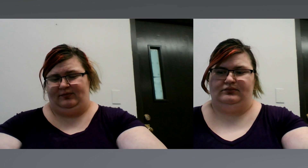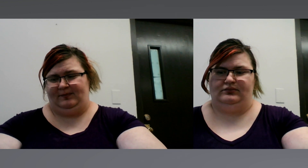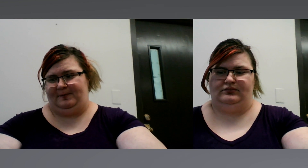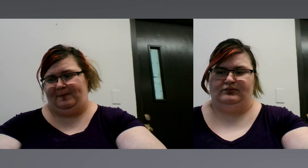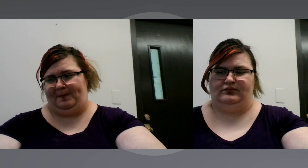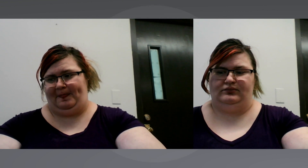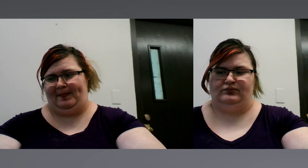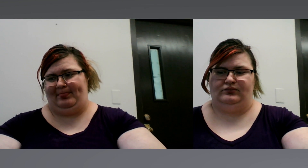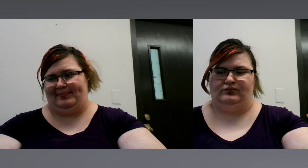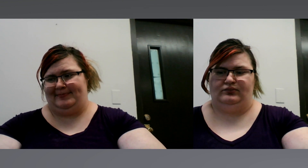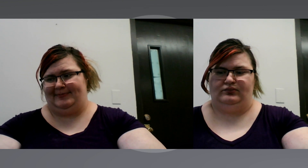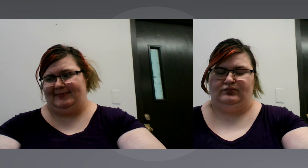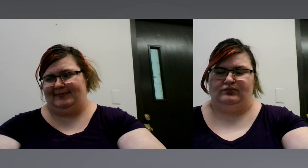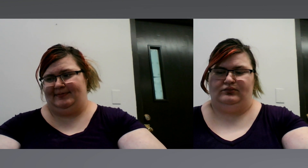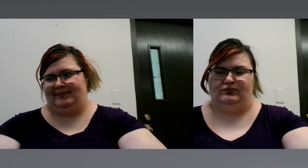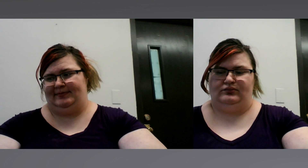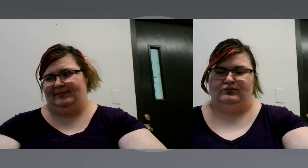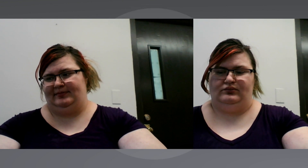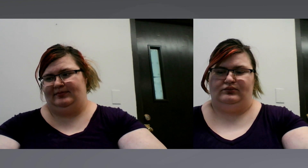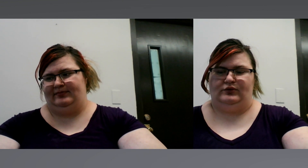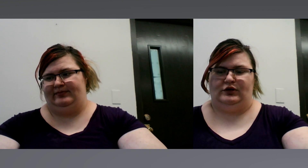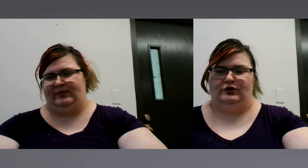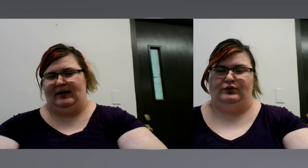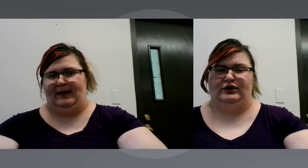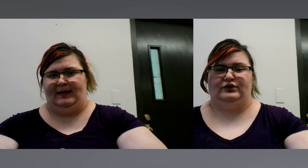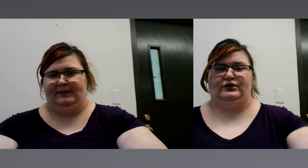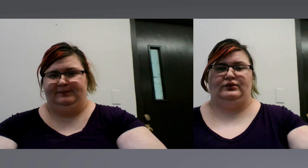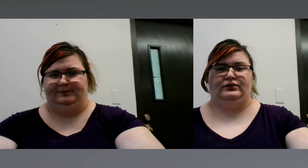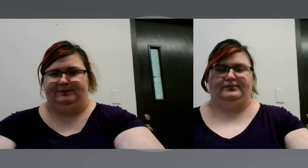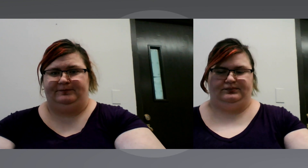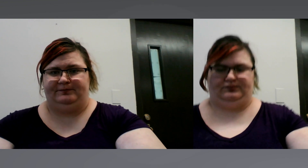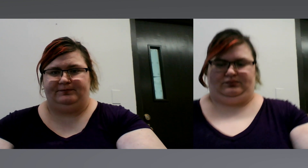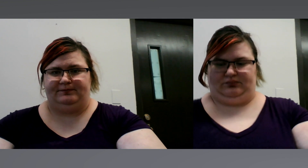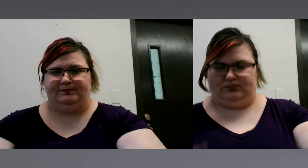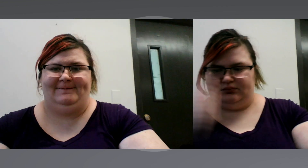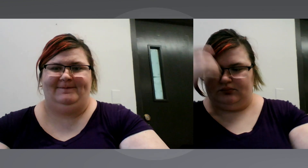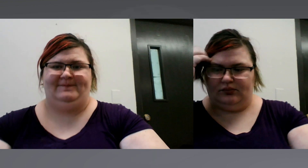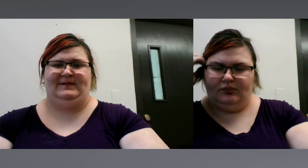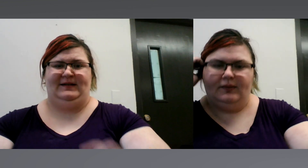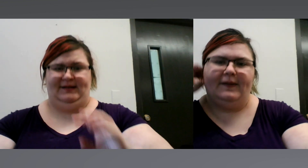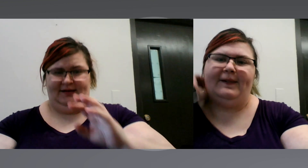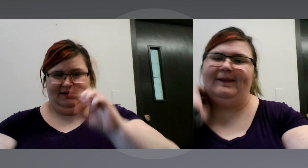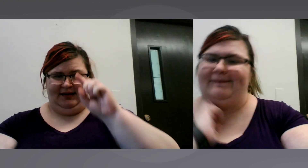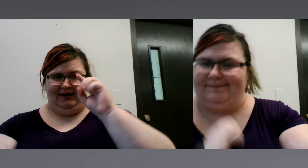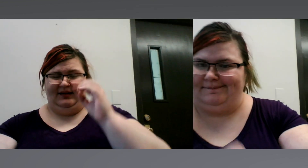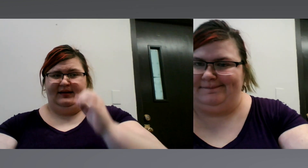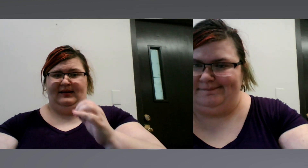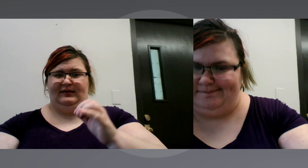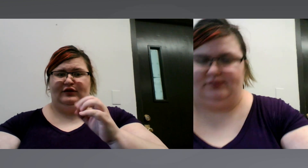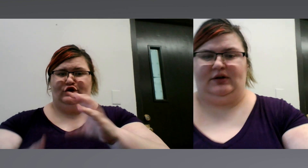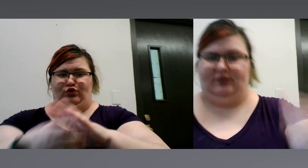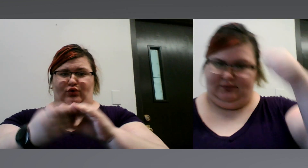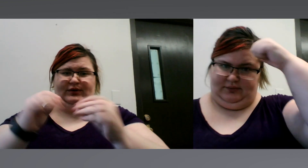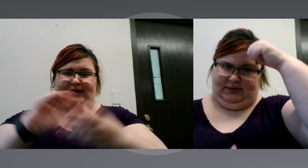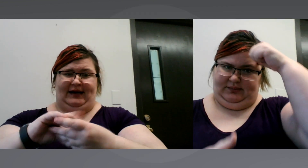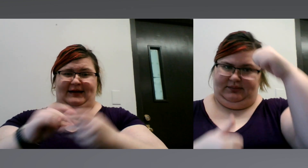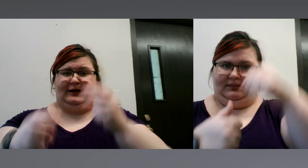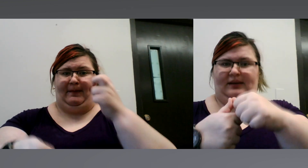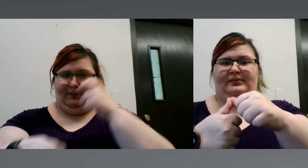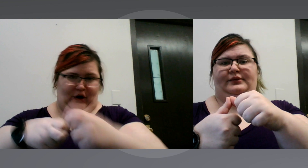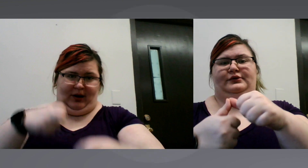We also need to figure out which perspective the story is going to be taking place in. Is it going to be first